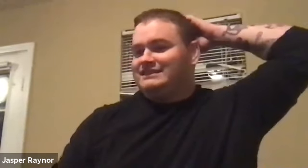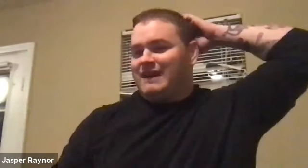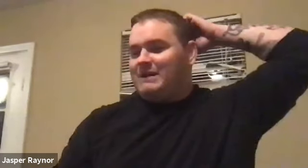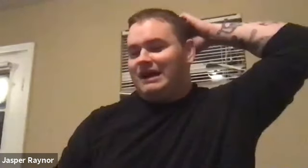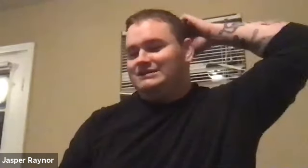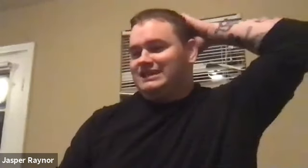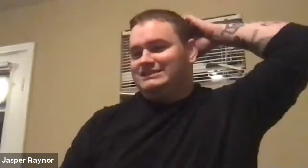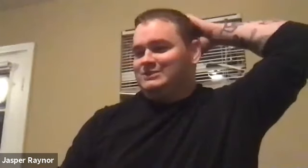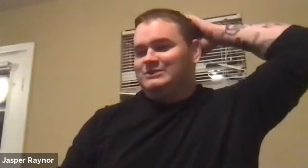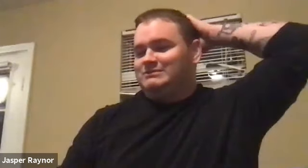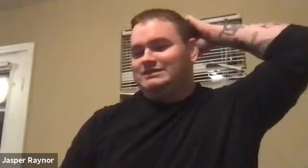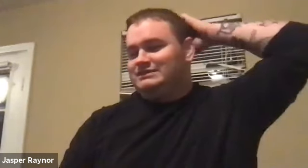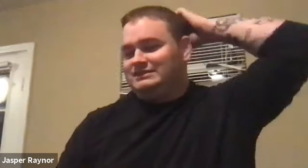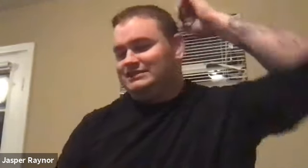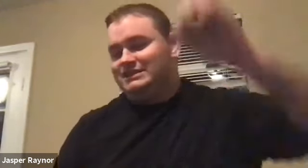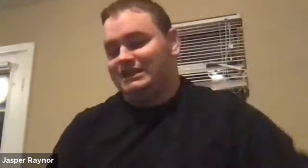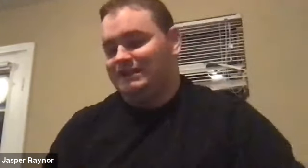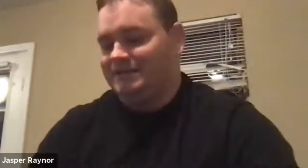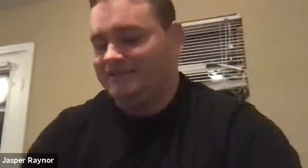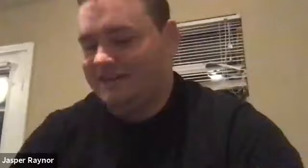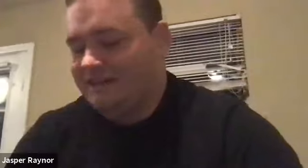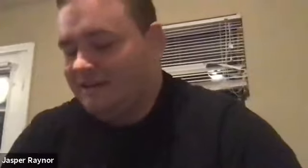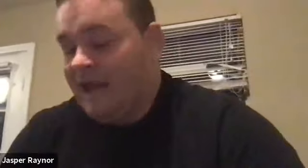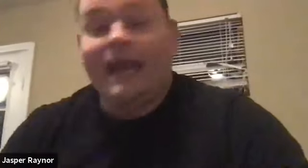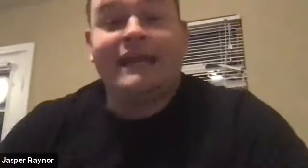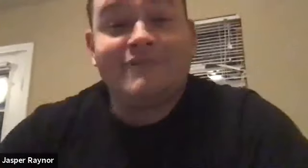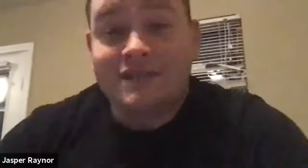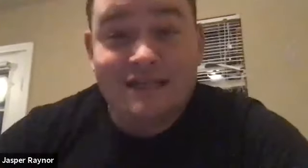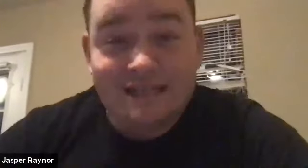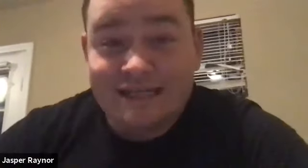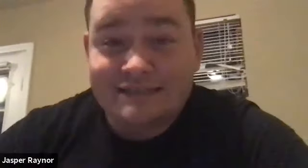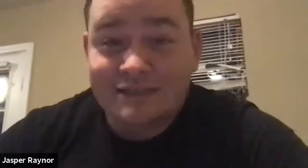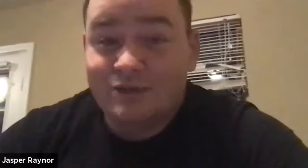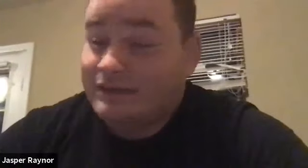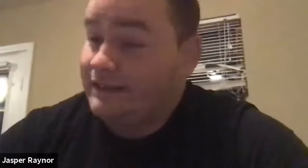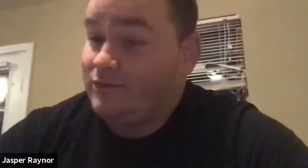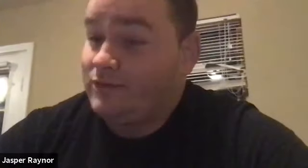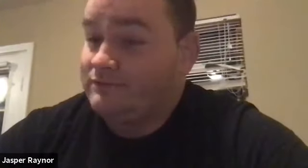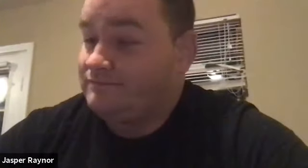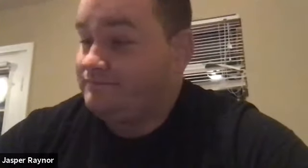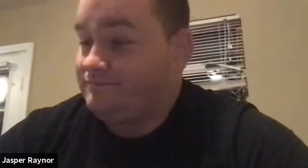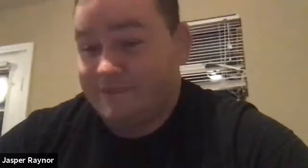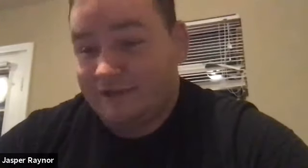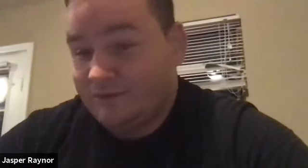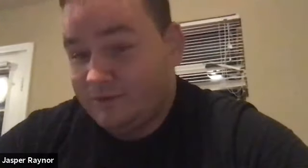I apologized to her, but she didn't like me after that. I ain't never done it again. I'll tell you what, I never will. Not gonna do it.